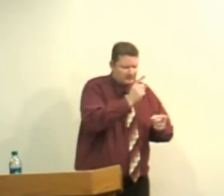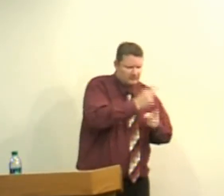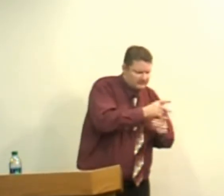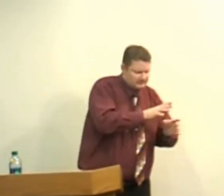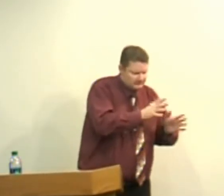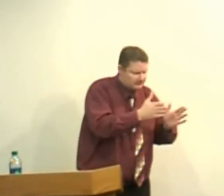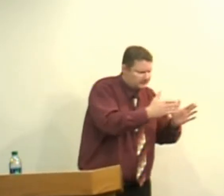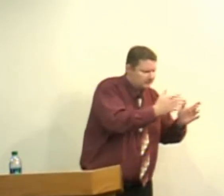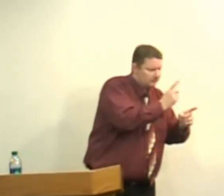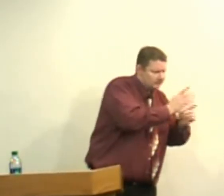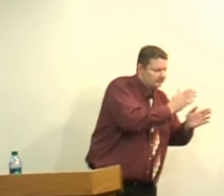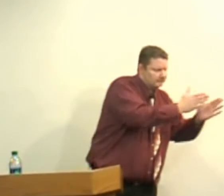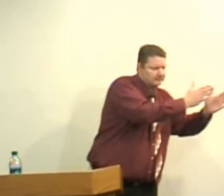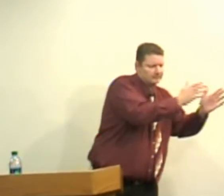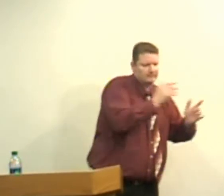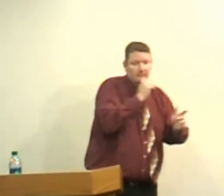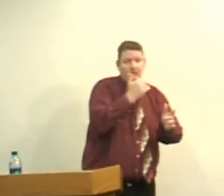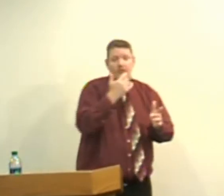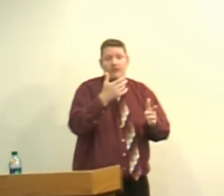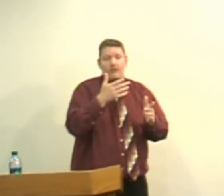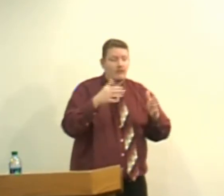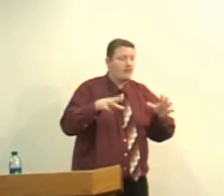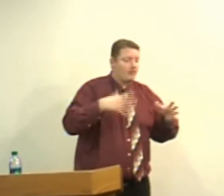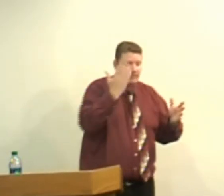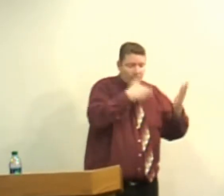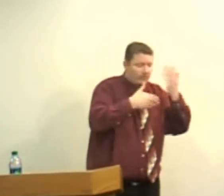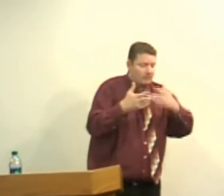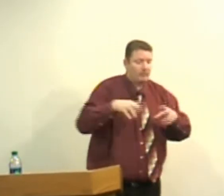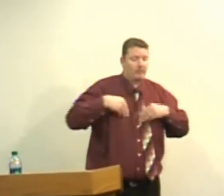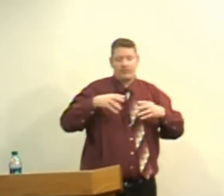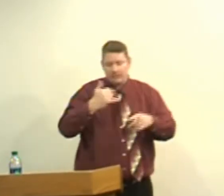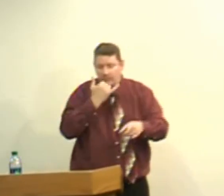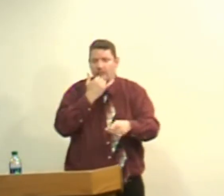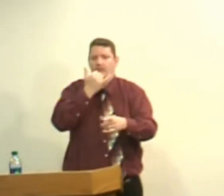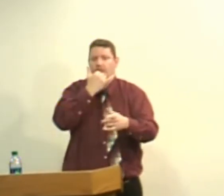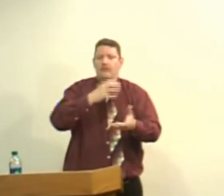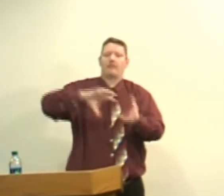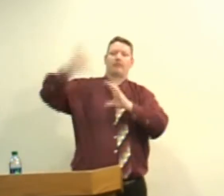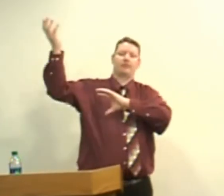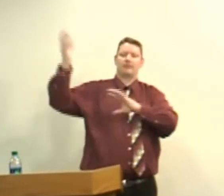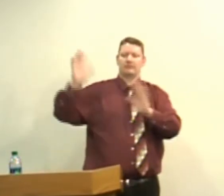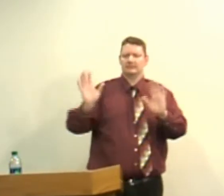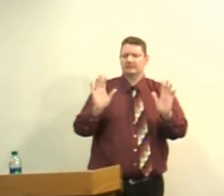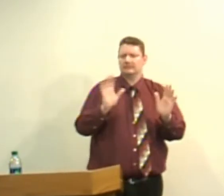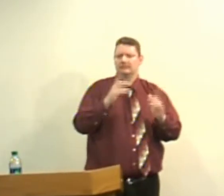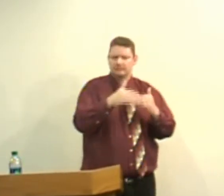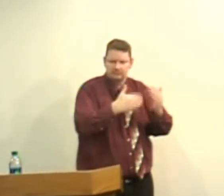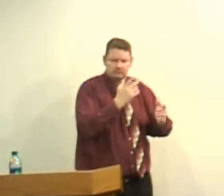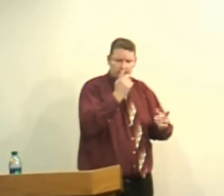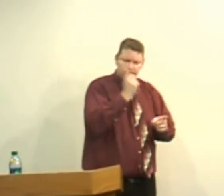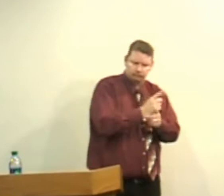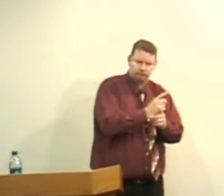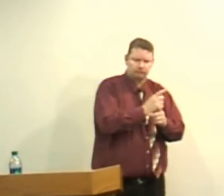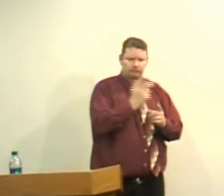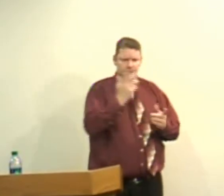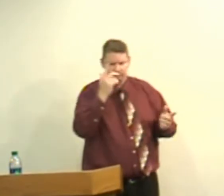To look at the ways of whether something is right or whether it is wrong. Whether to put it aside.